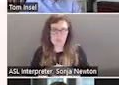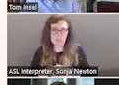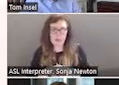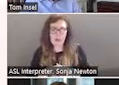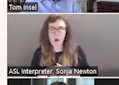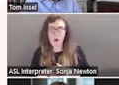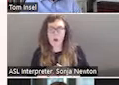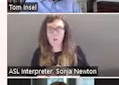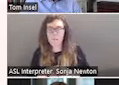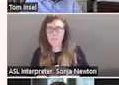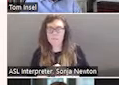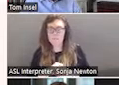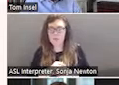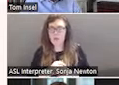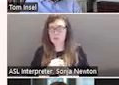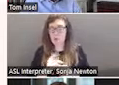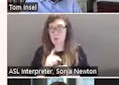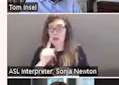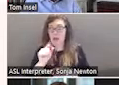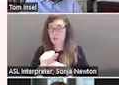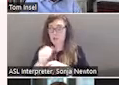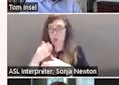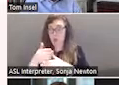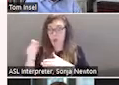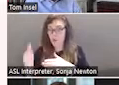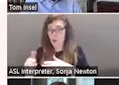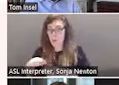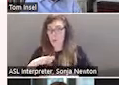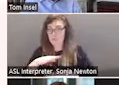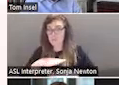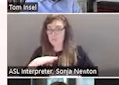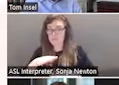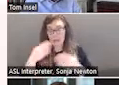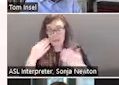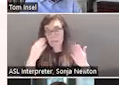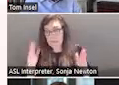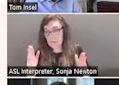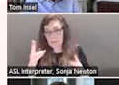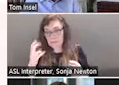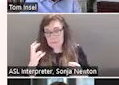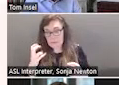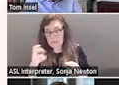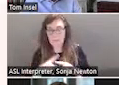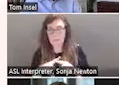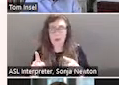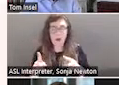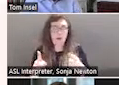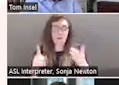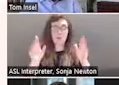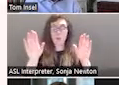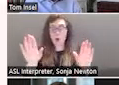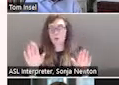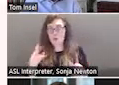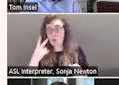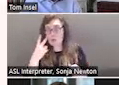curve on outcomes, I don't know. I suspect not, but I think it's wonderful to see that they're trying